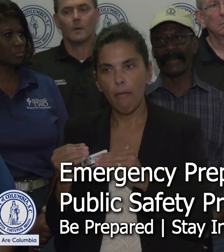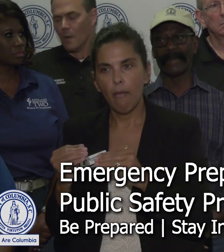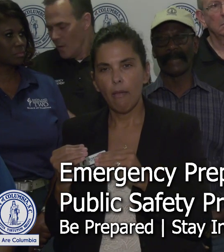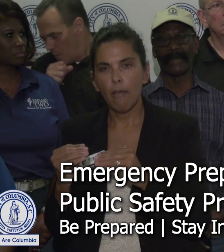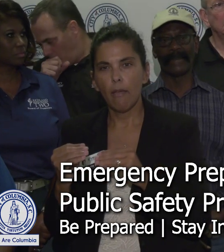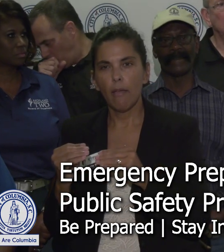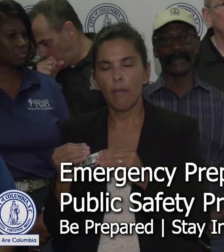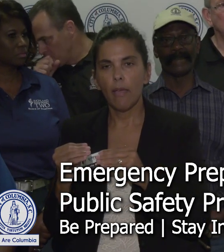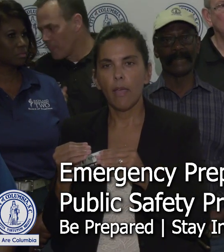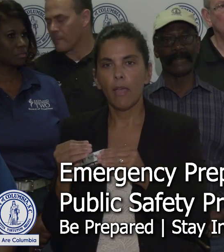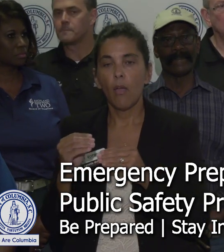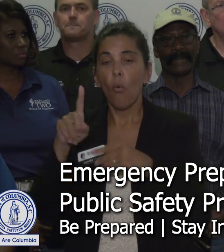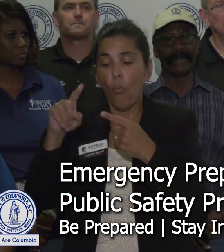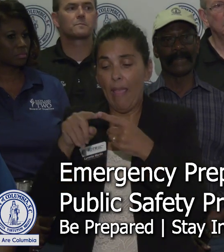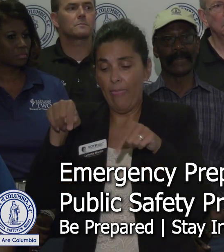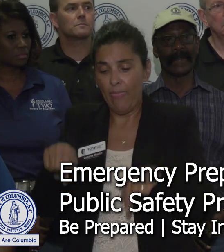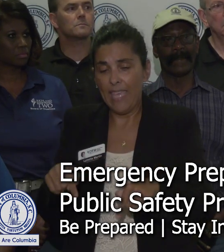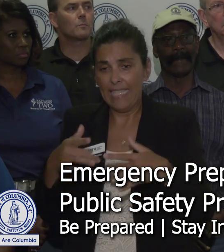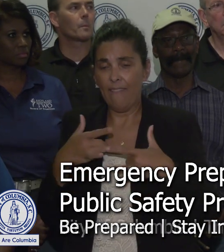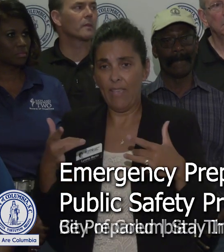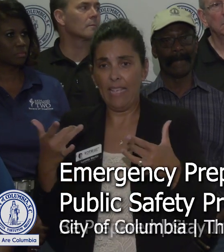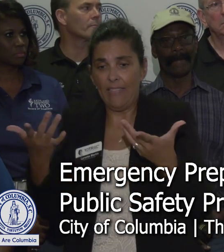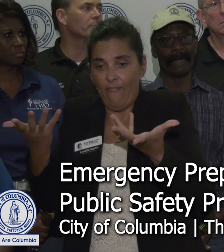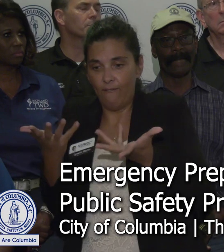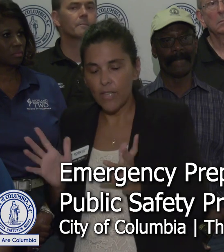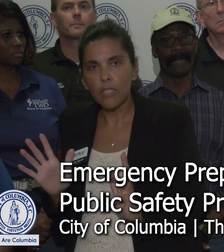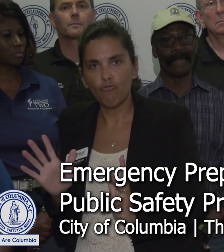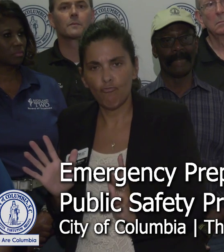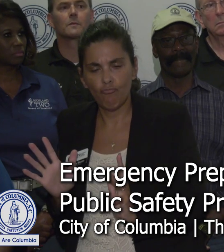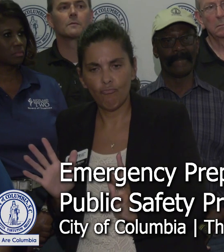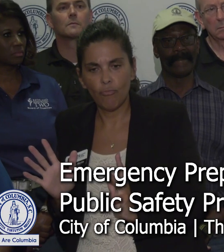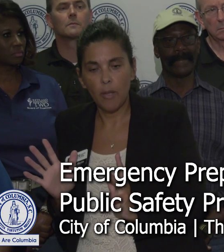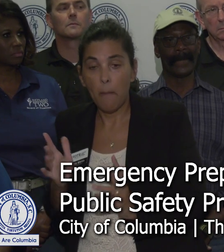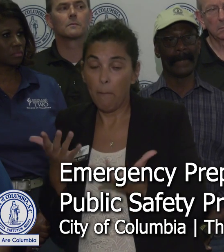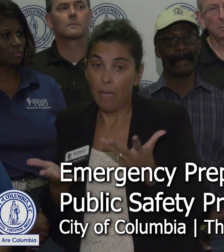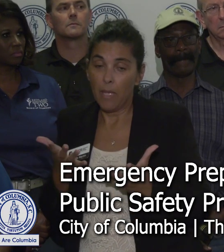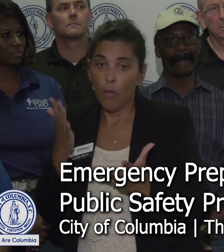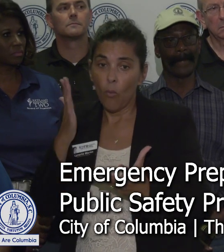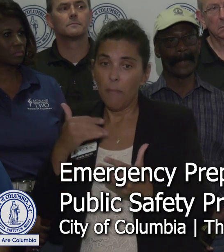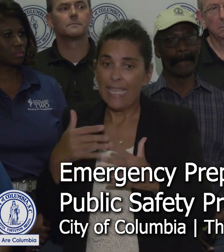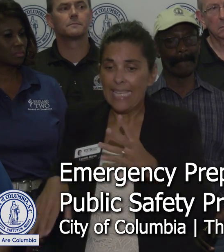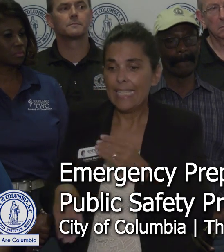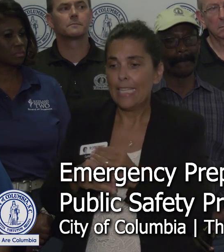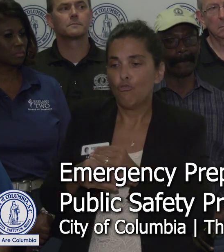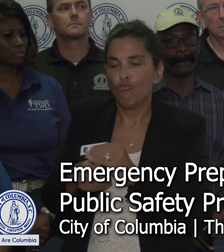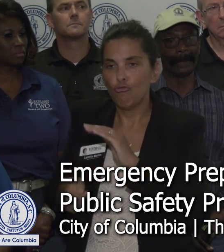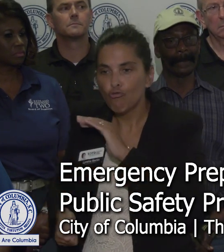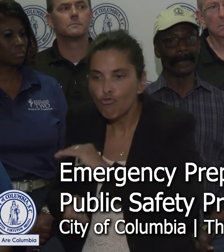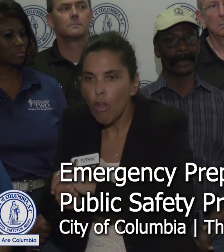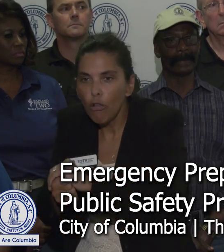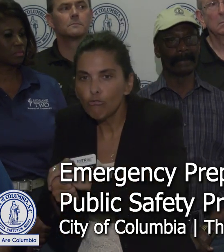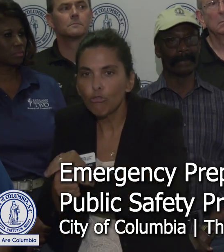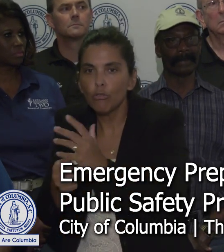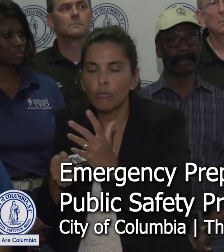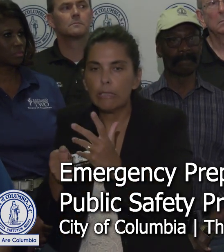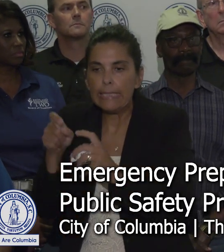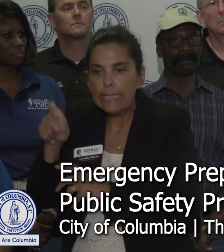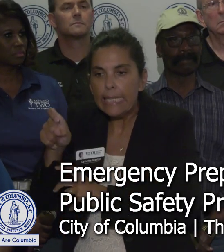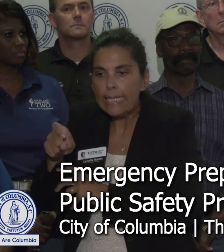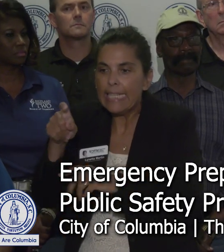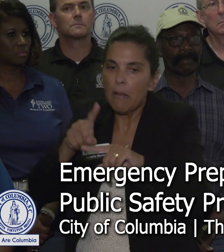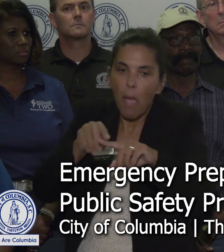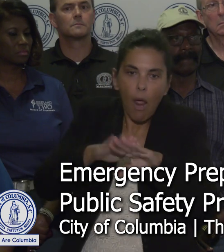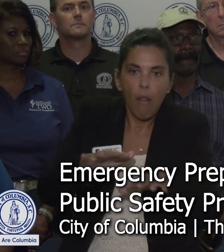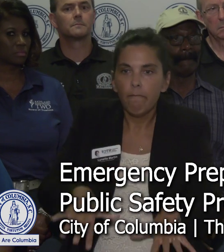the backside of this event, just in case there are additional shelters that are needed, depending on